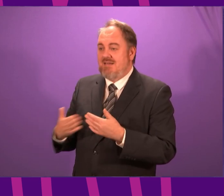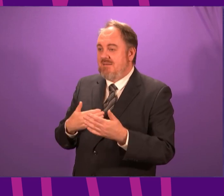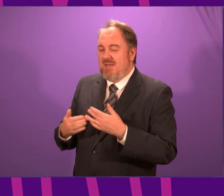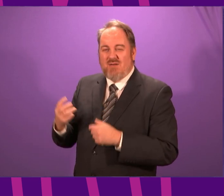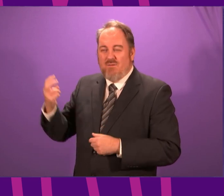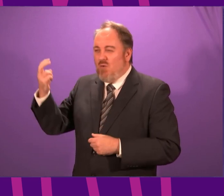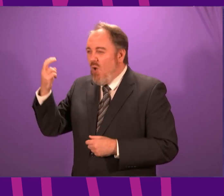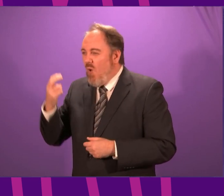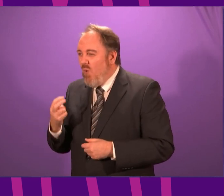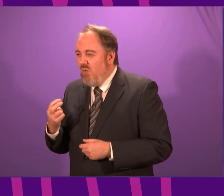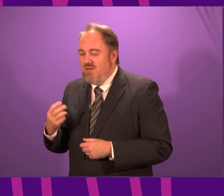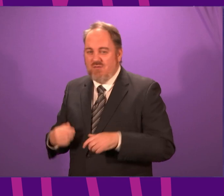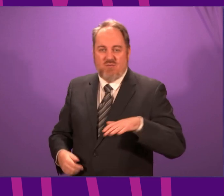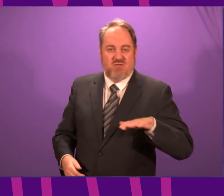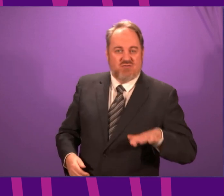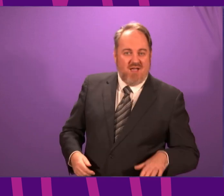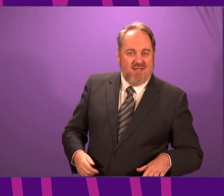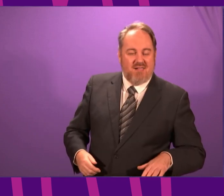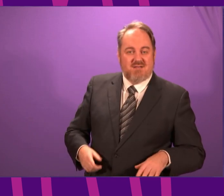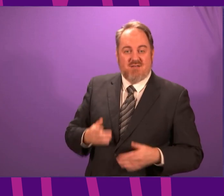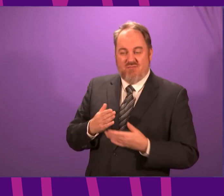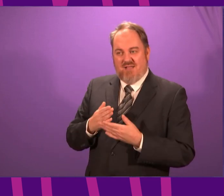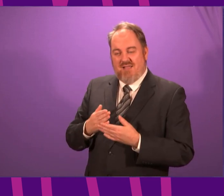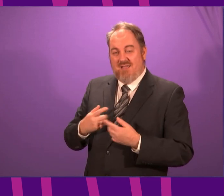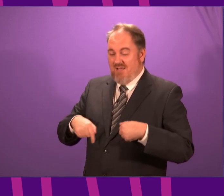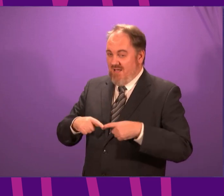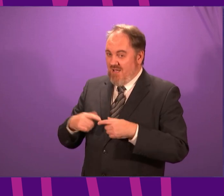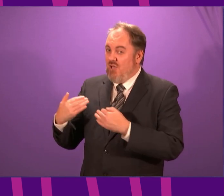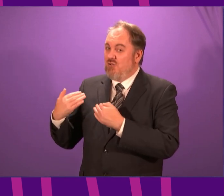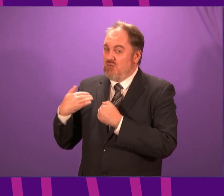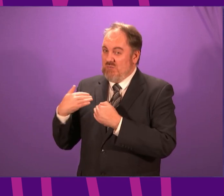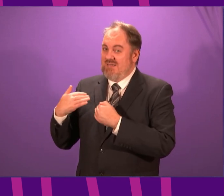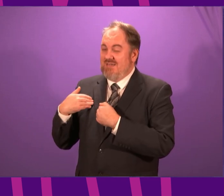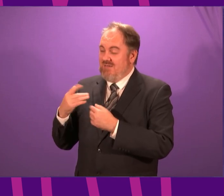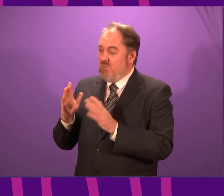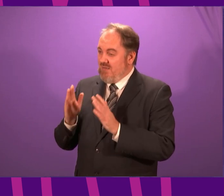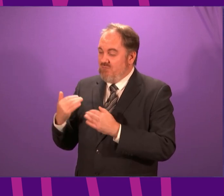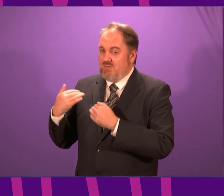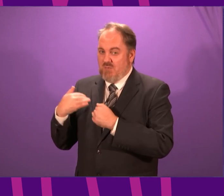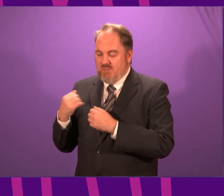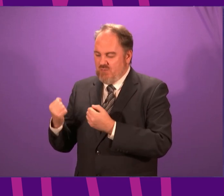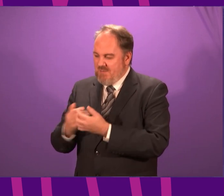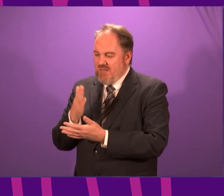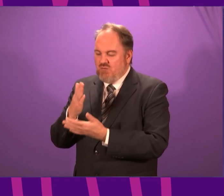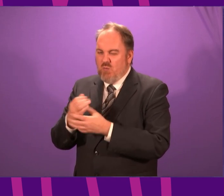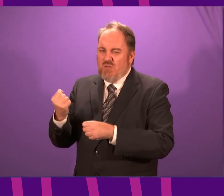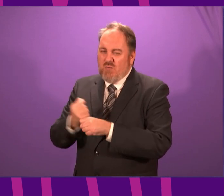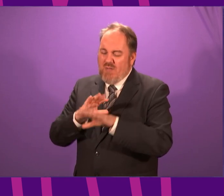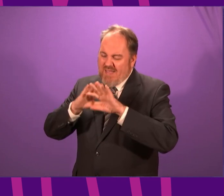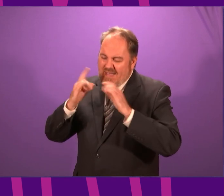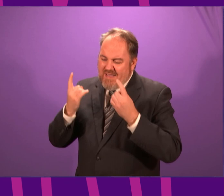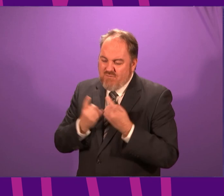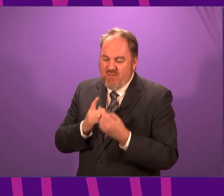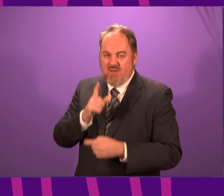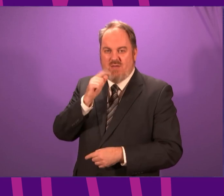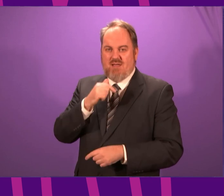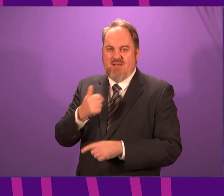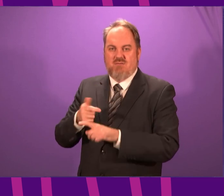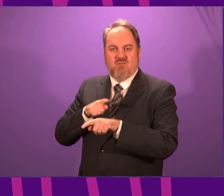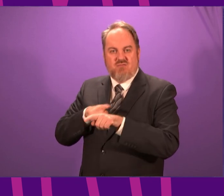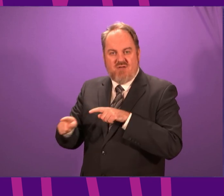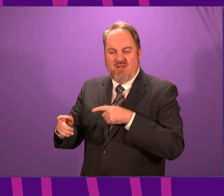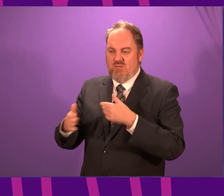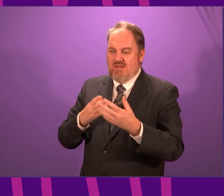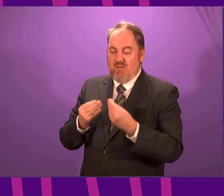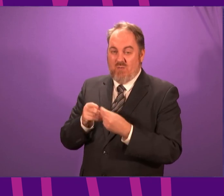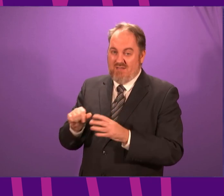or a pupil. I argue today that it is our duty to leave absolutely no stone unturned in finding a solution to that